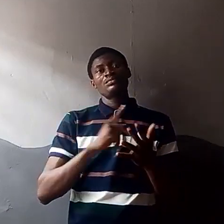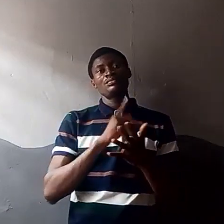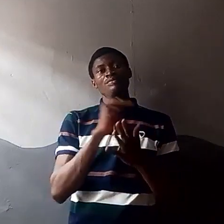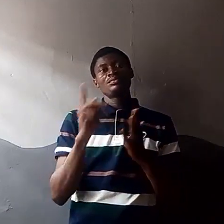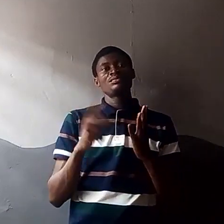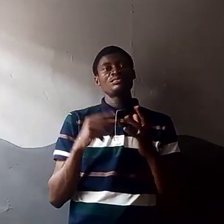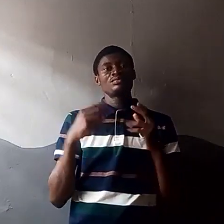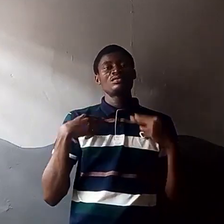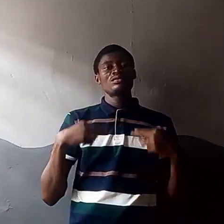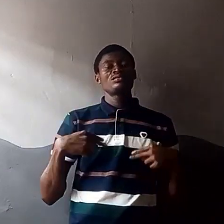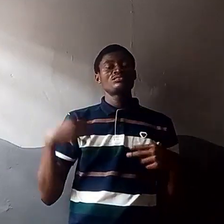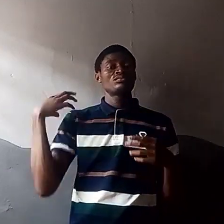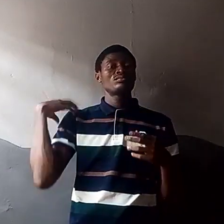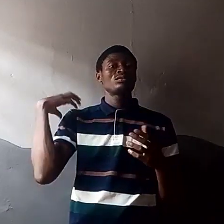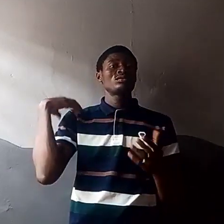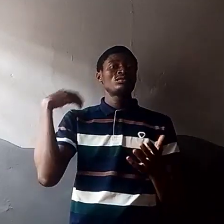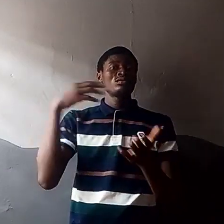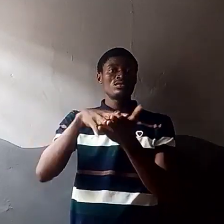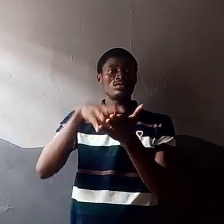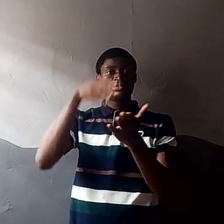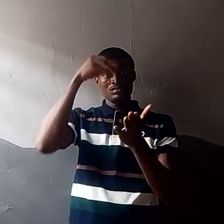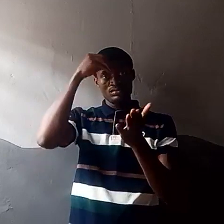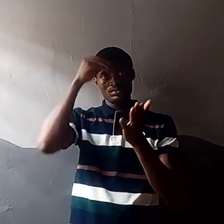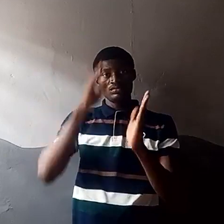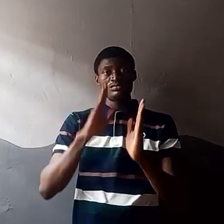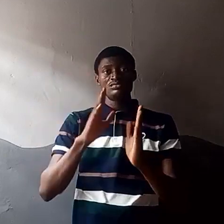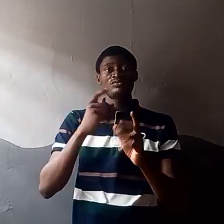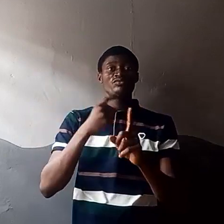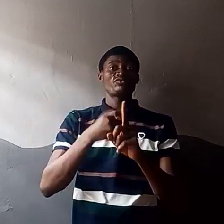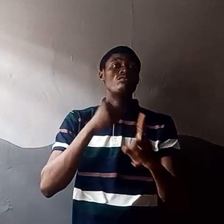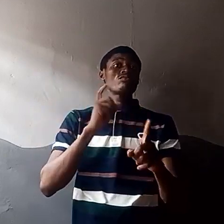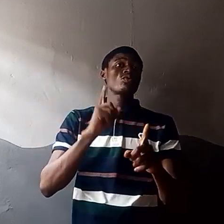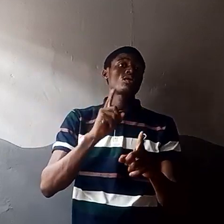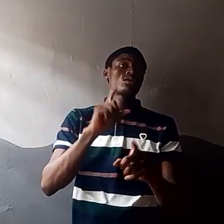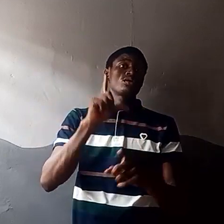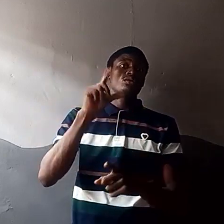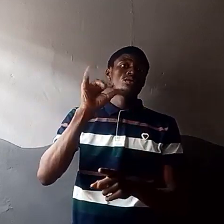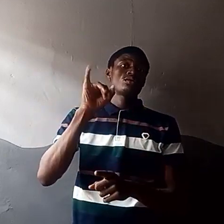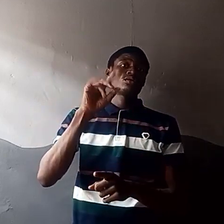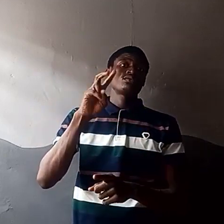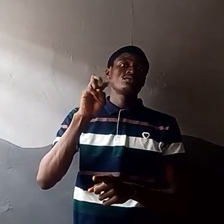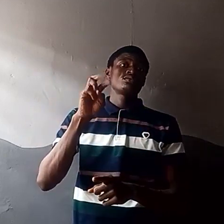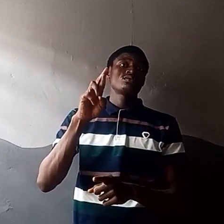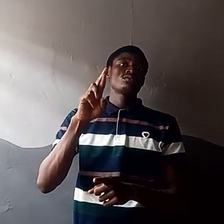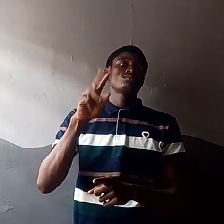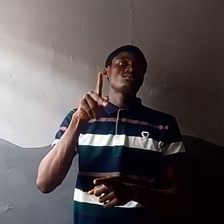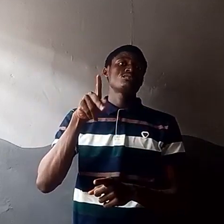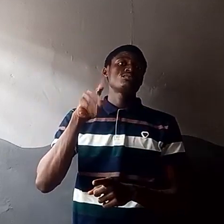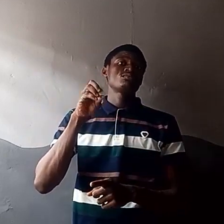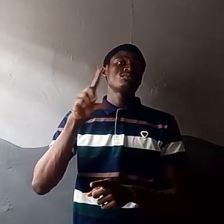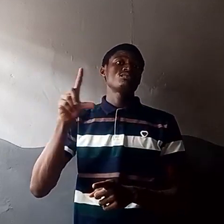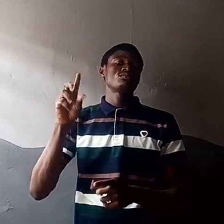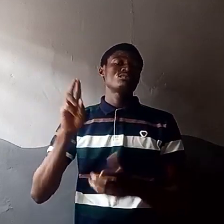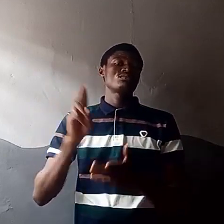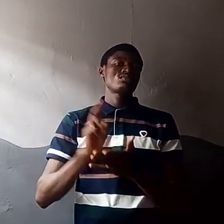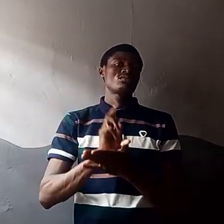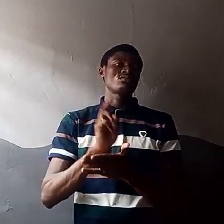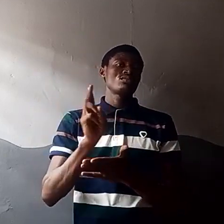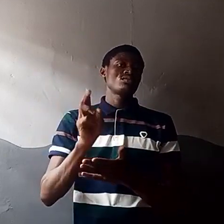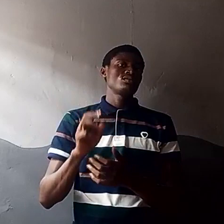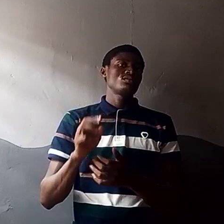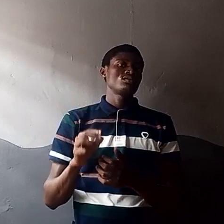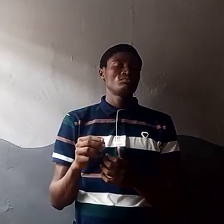think, Liverpool. Correct me if I'm wrong, please. So we're taking us on development